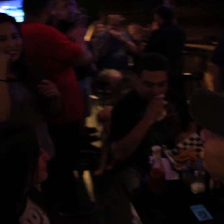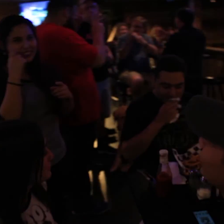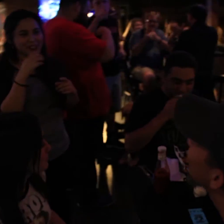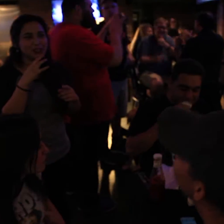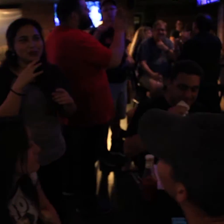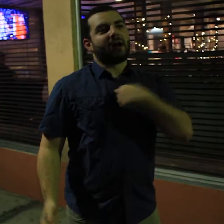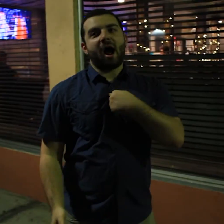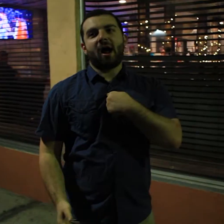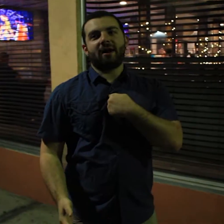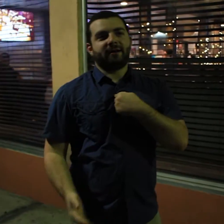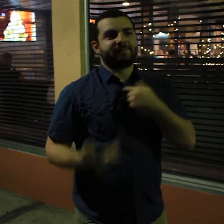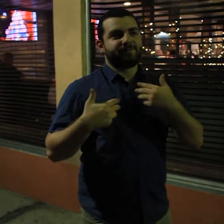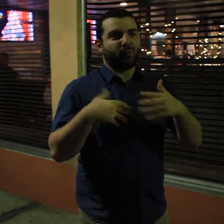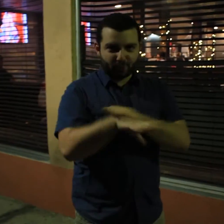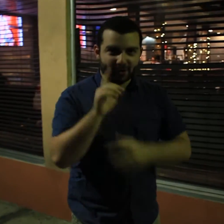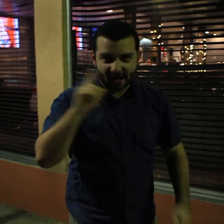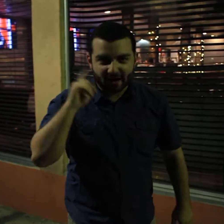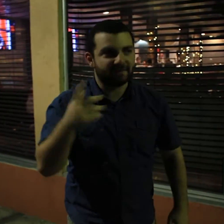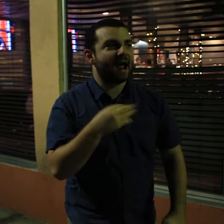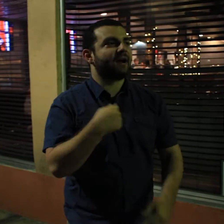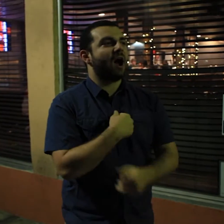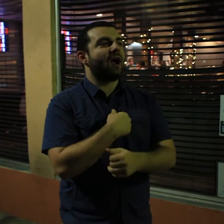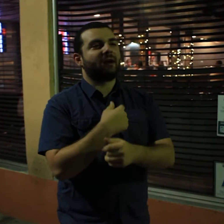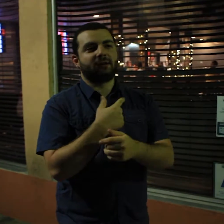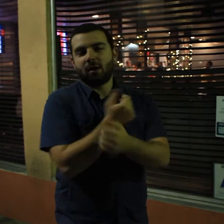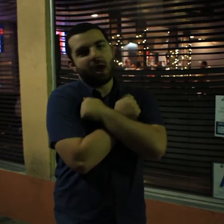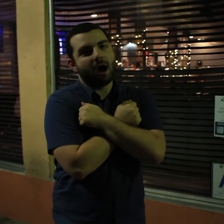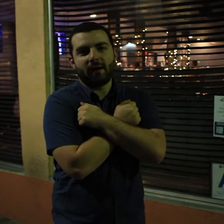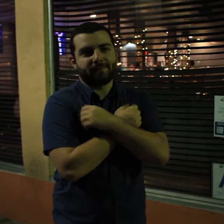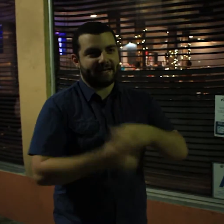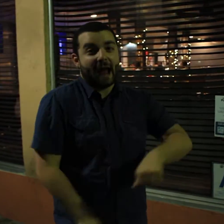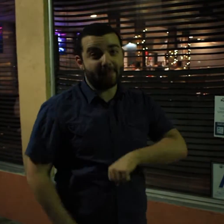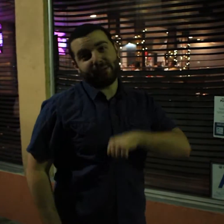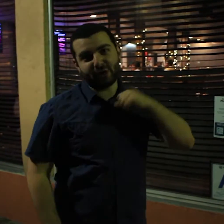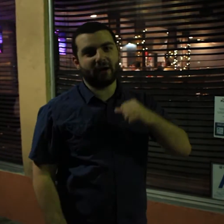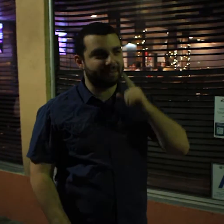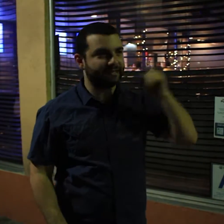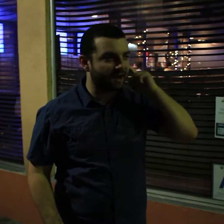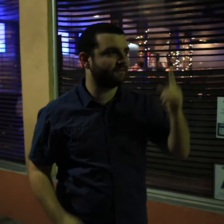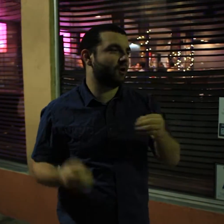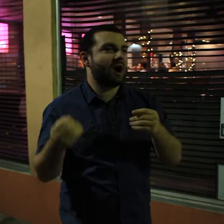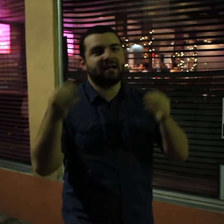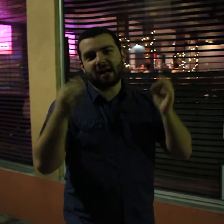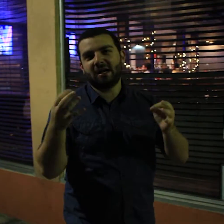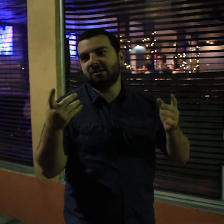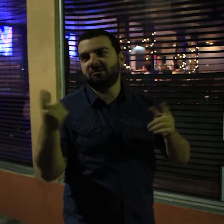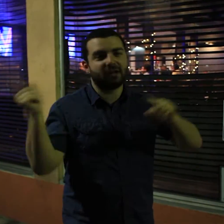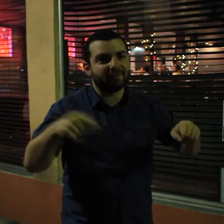friends. I was born deaf and I love being and being proud of being deaf, so I decided to come here